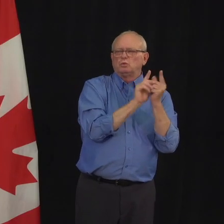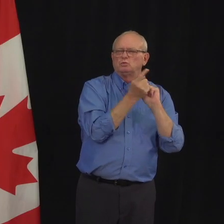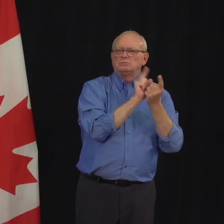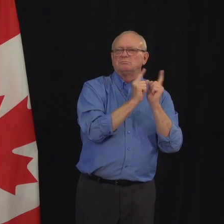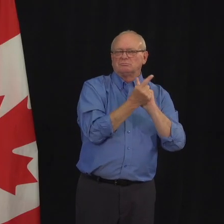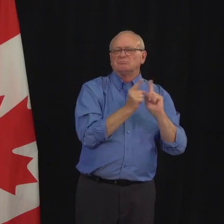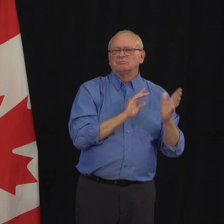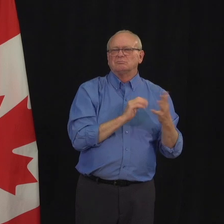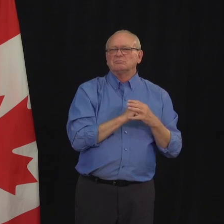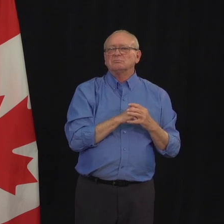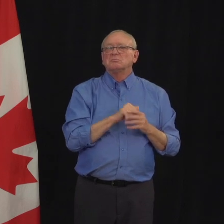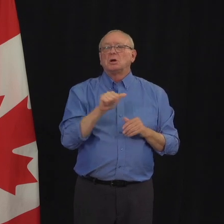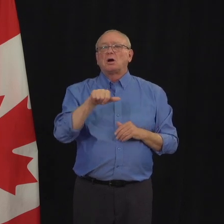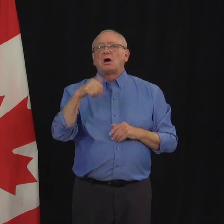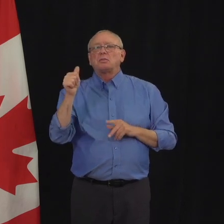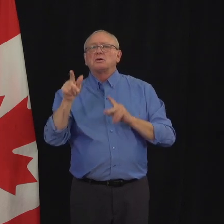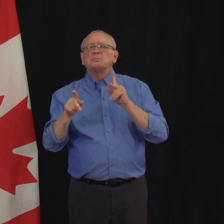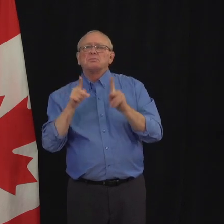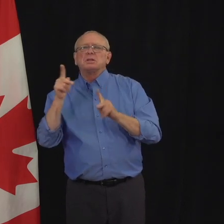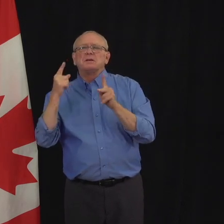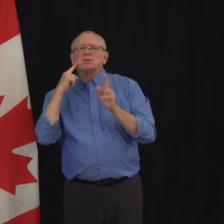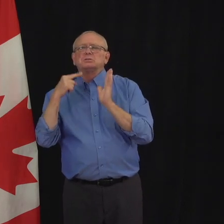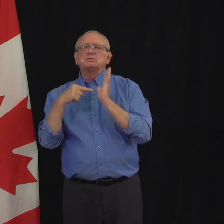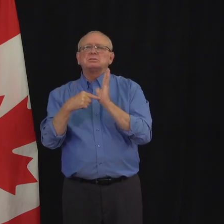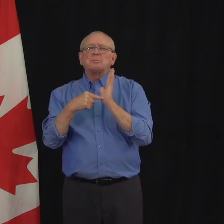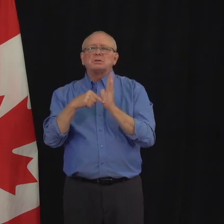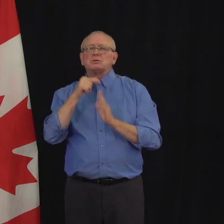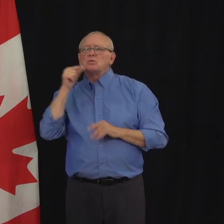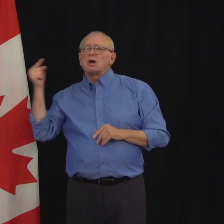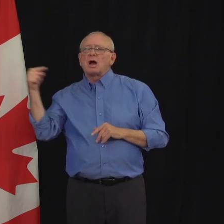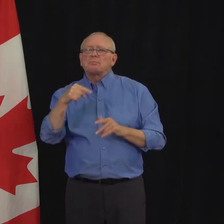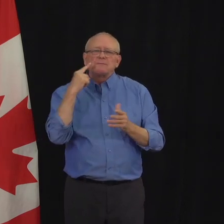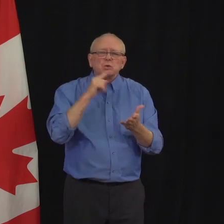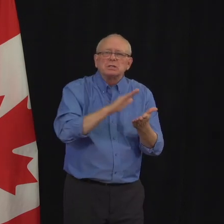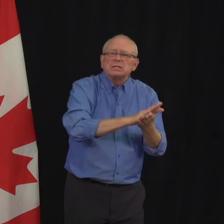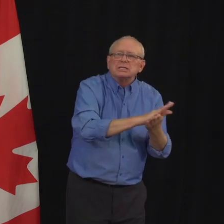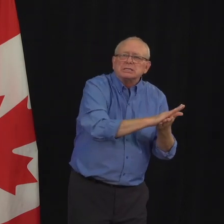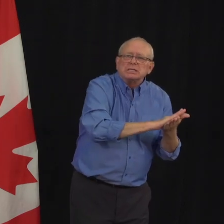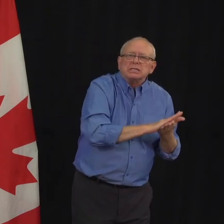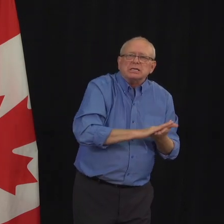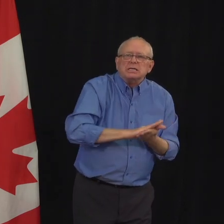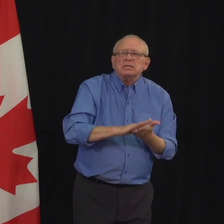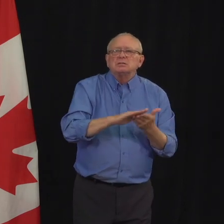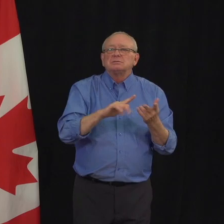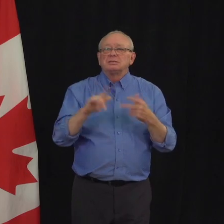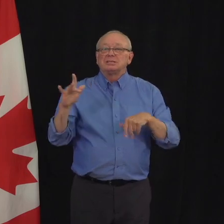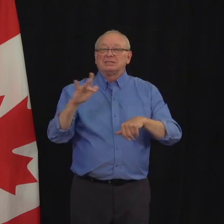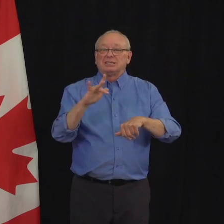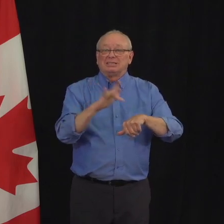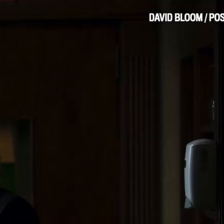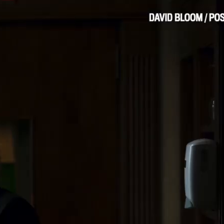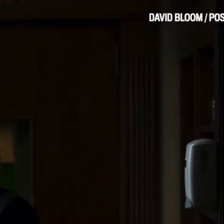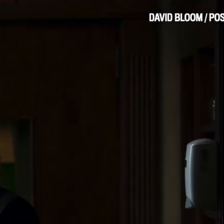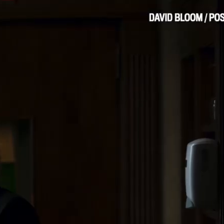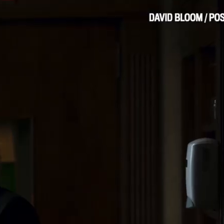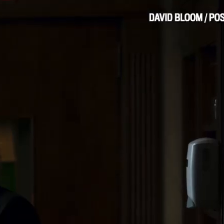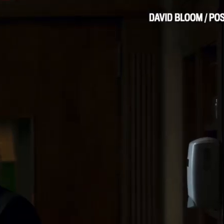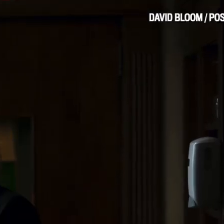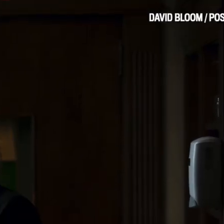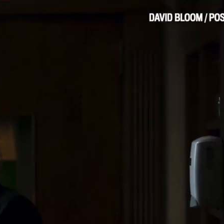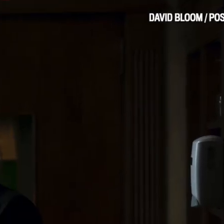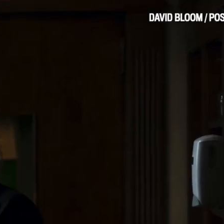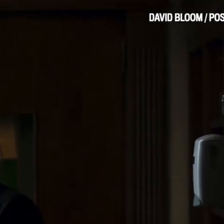be, for example, cleaning that space, we do know, of course, that transmission from surfaces is a possibility.